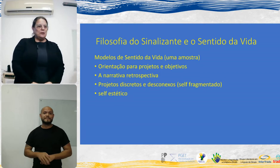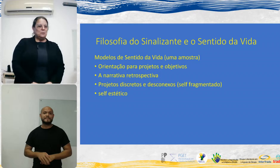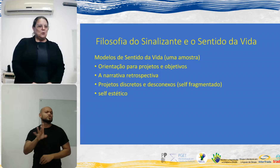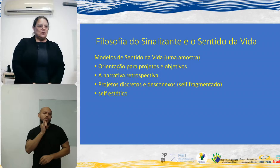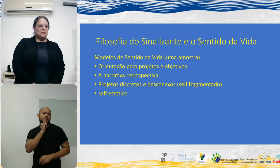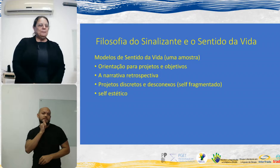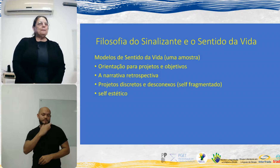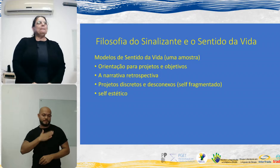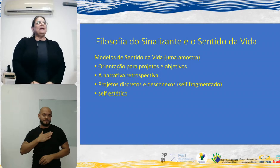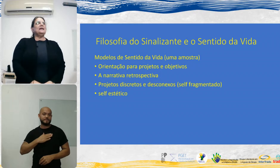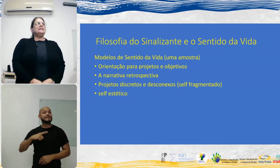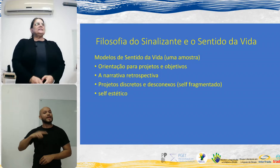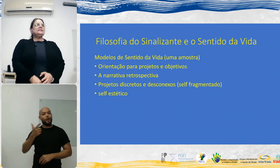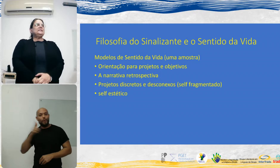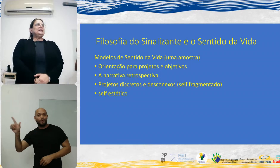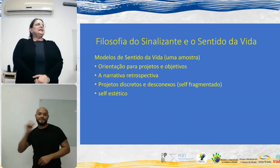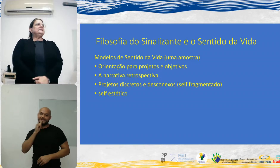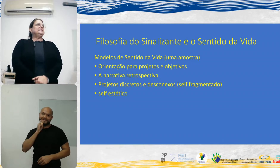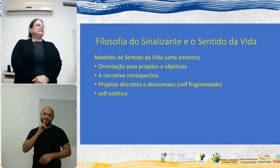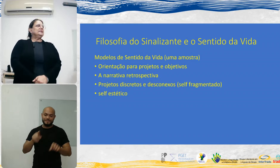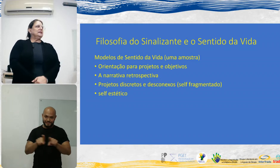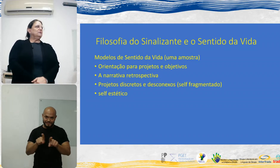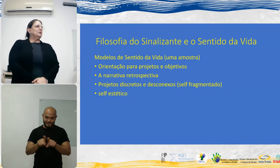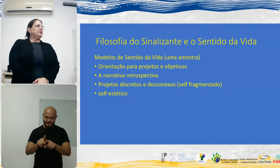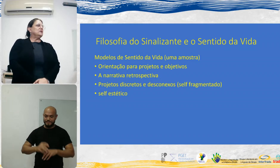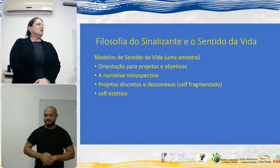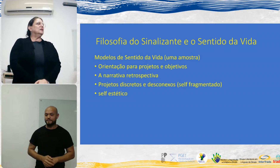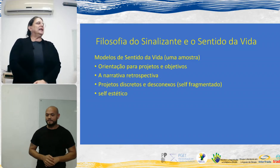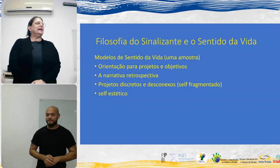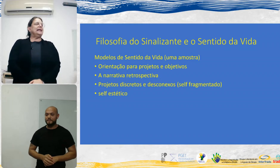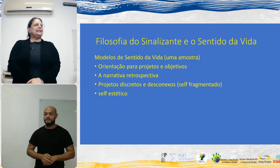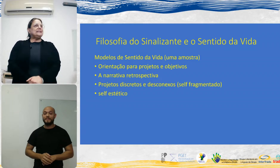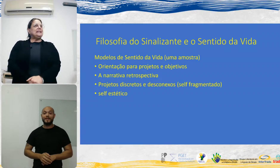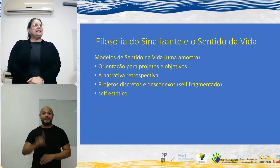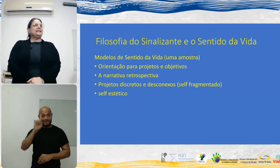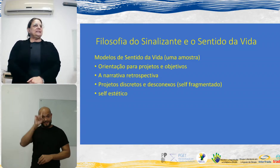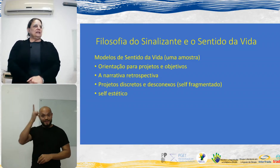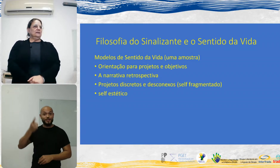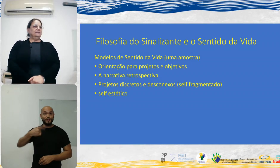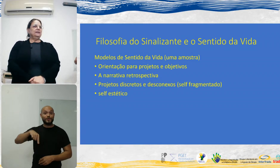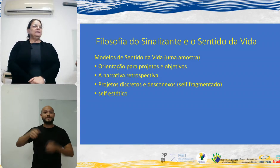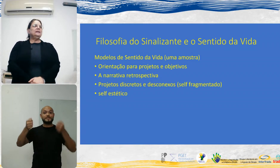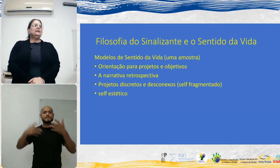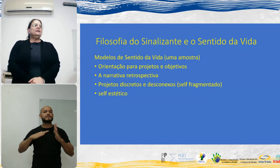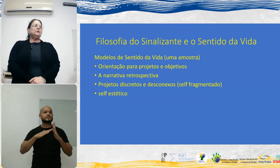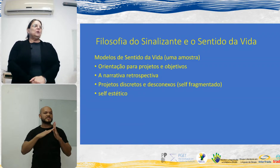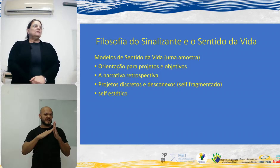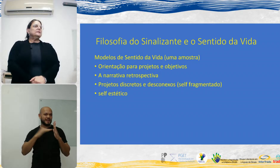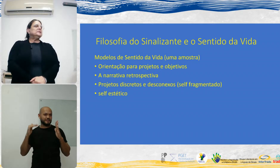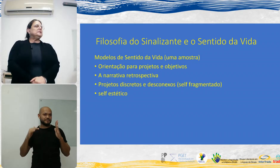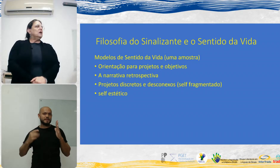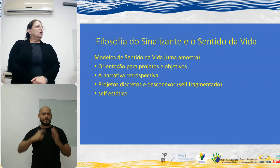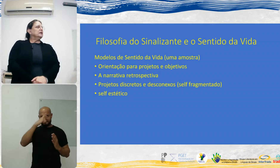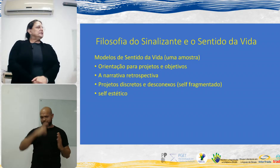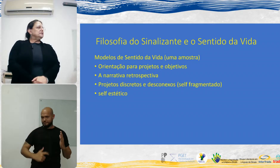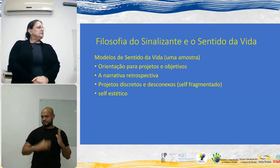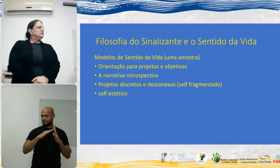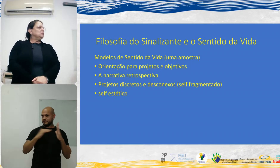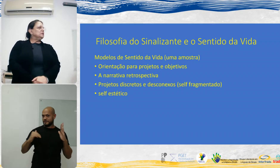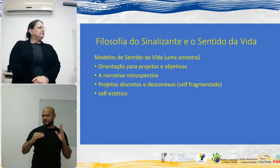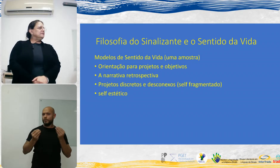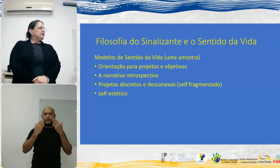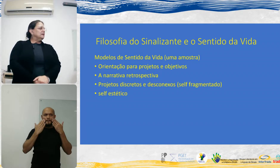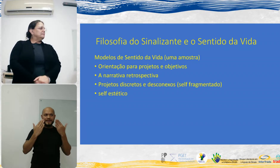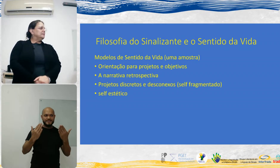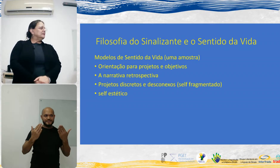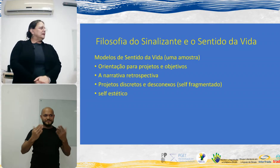There's one more. And this is the idea of what we call an aesthetic self. You often see artists